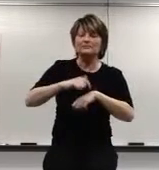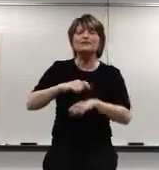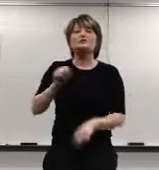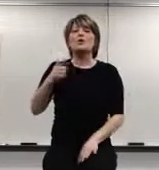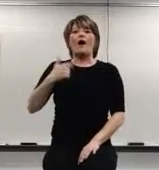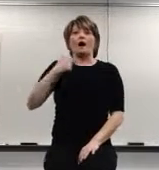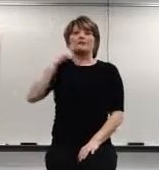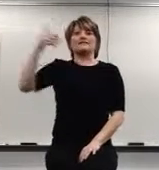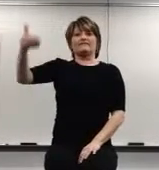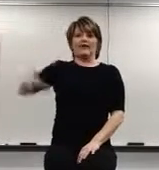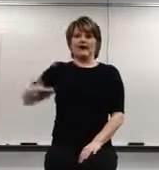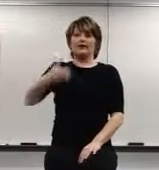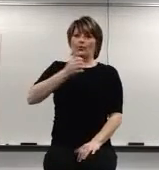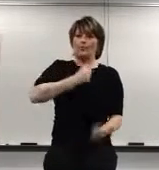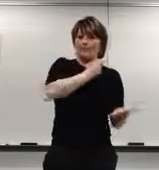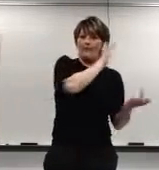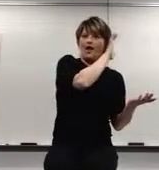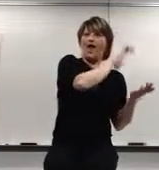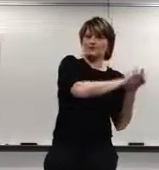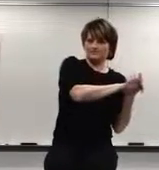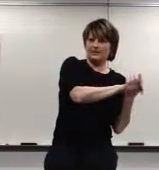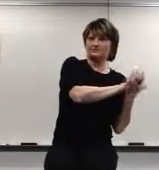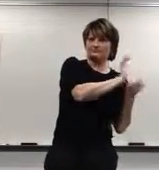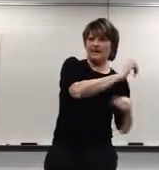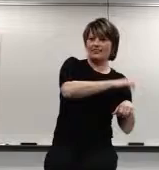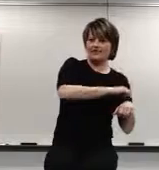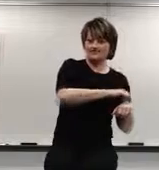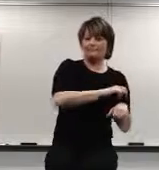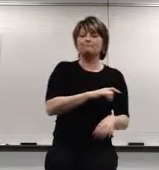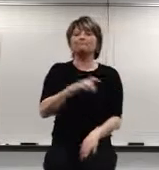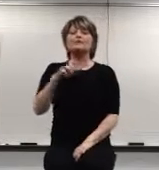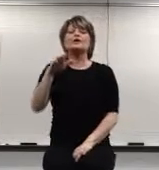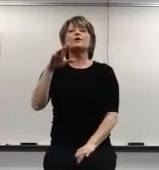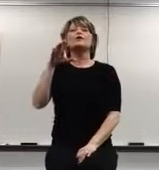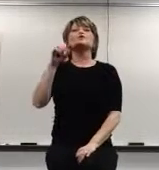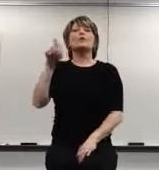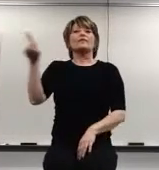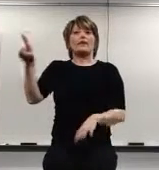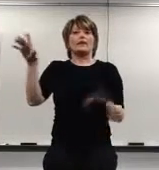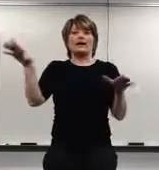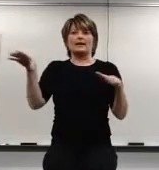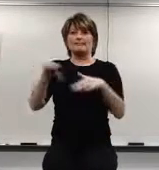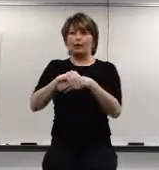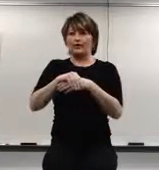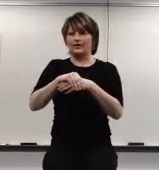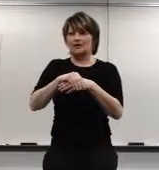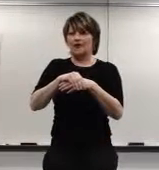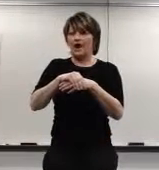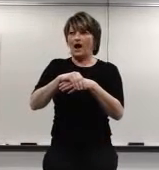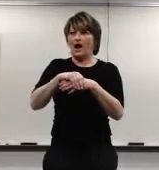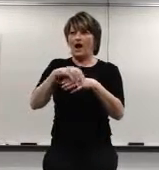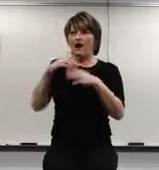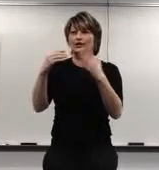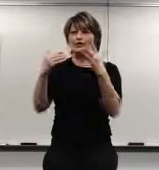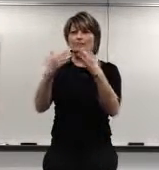And I was, of course, invited because we were friends. So with my husband at the time, we were going to go to the